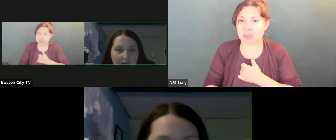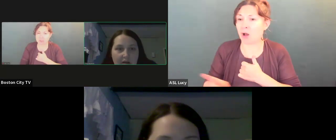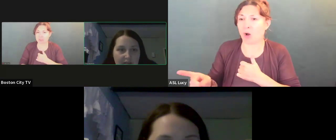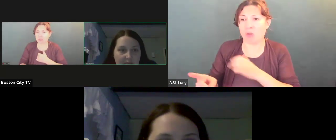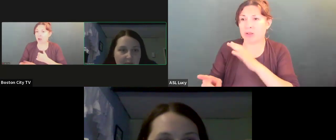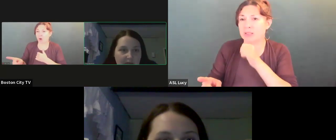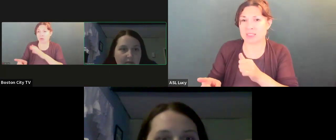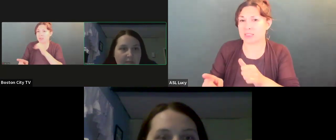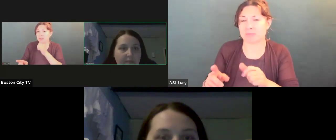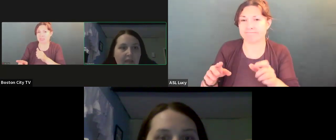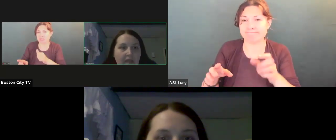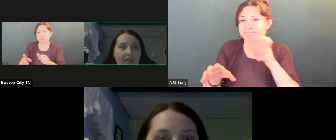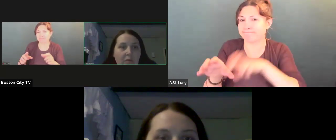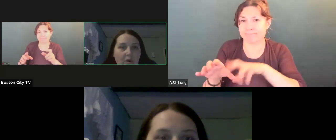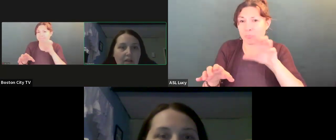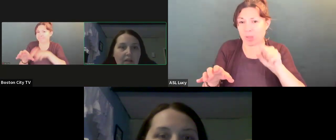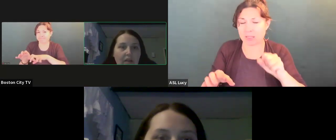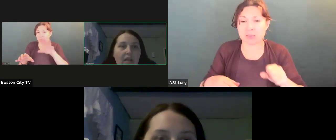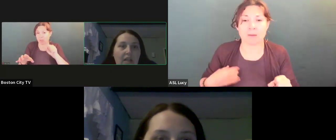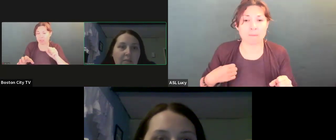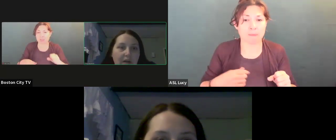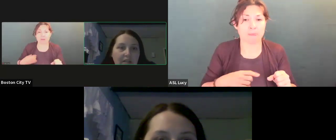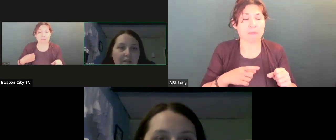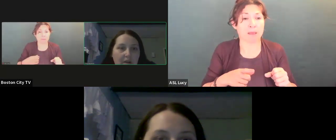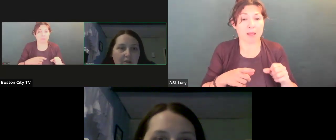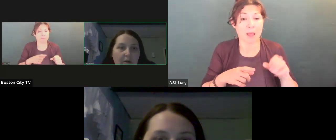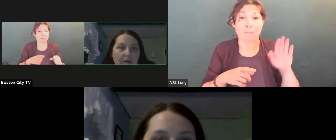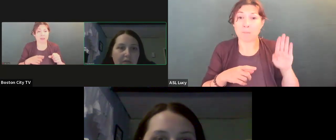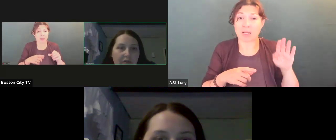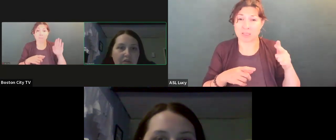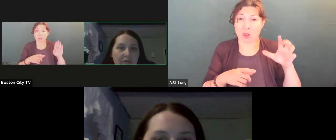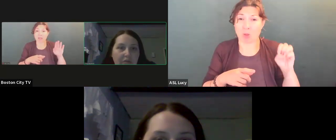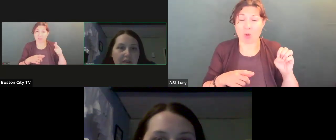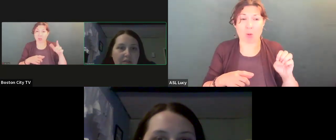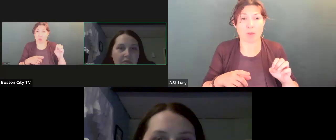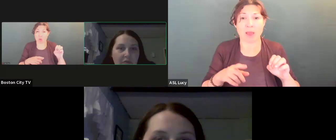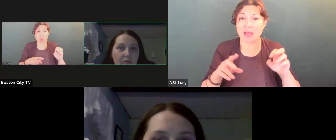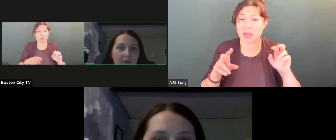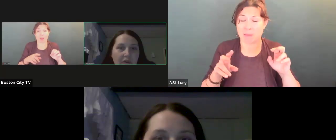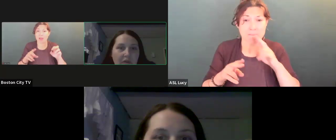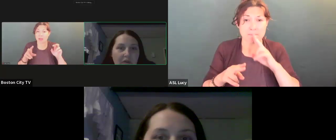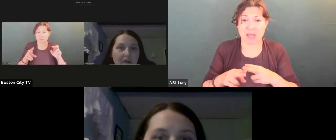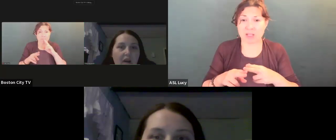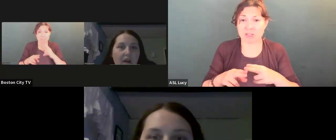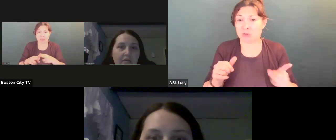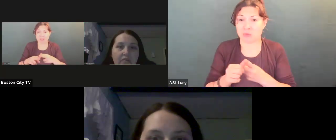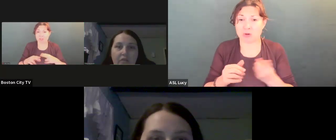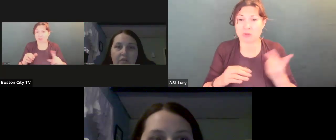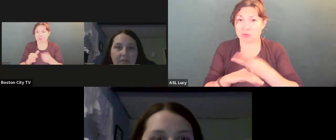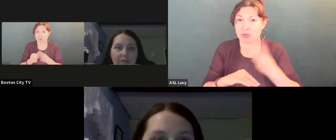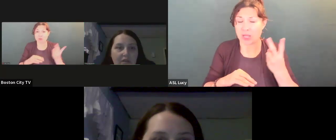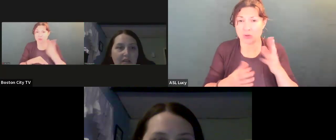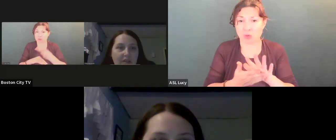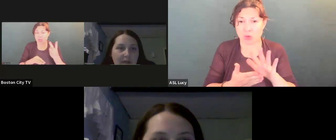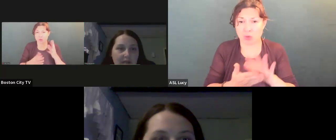got his bus. As quoted in the Boston Globe, on the first 2 days of school, 30 1/3 seconds. of students